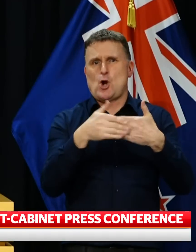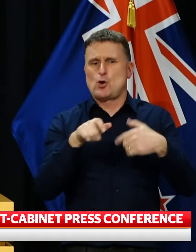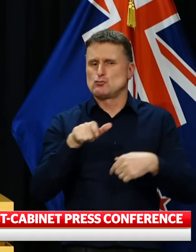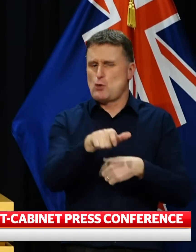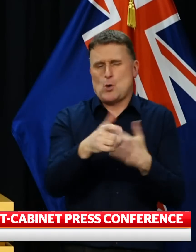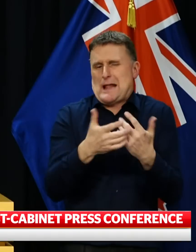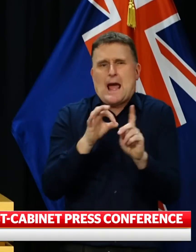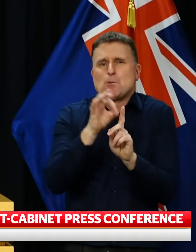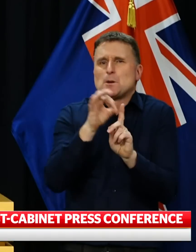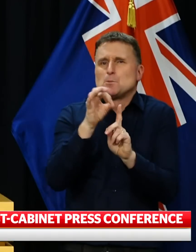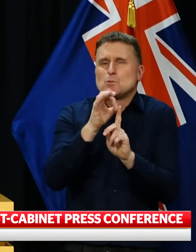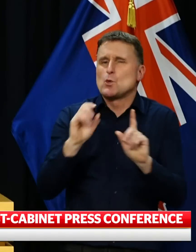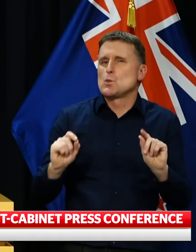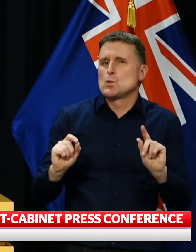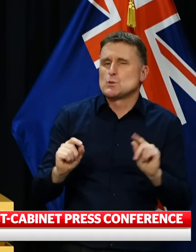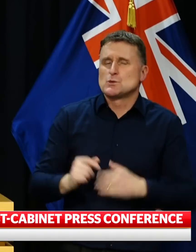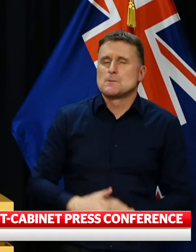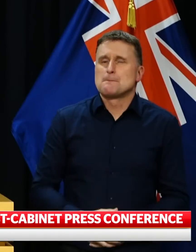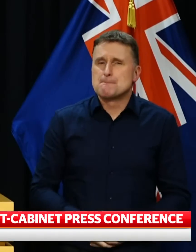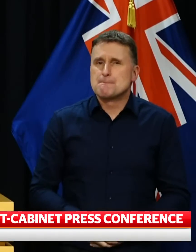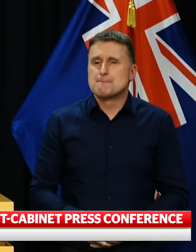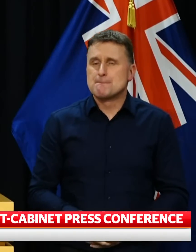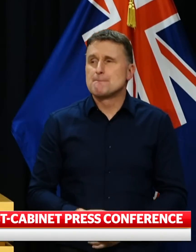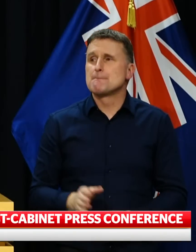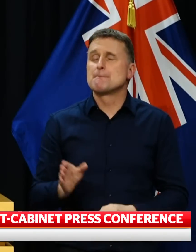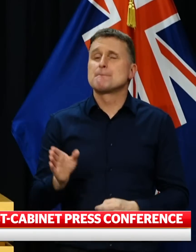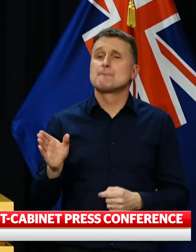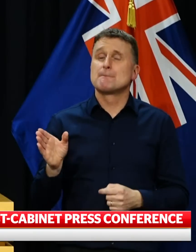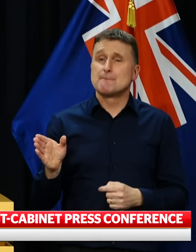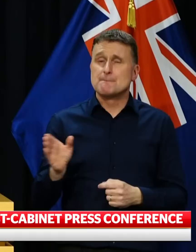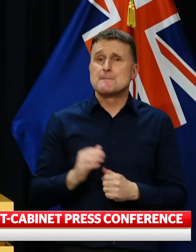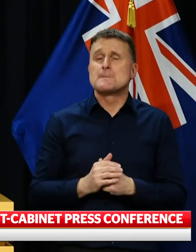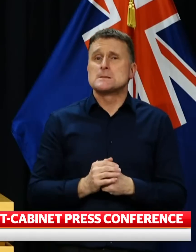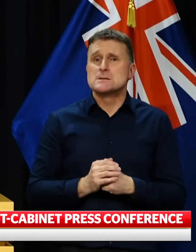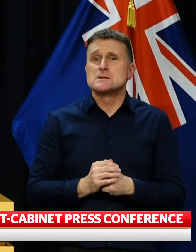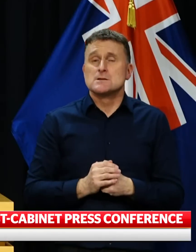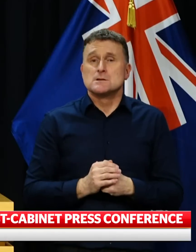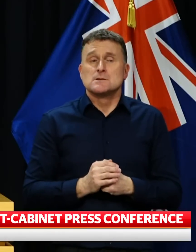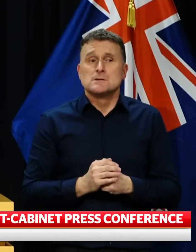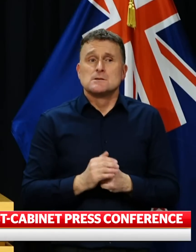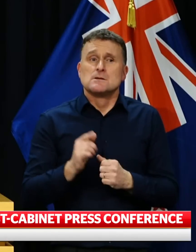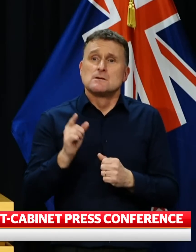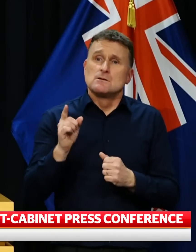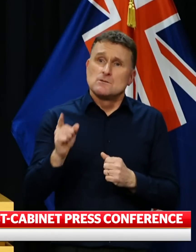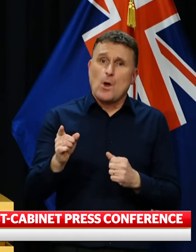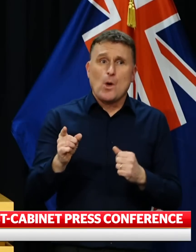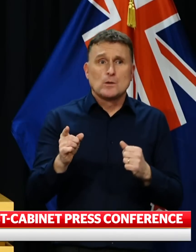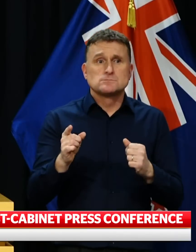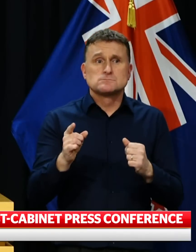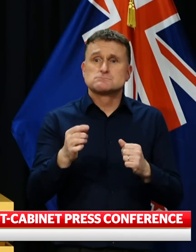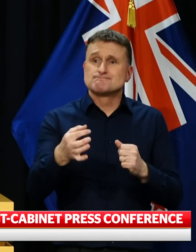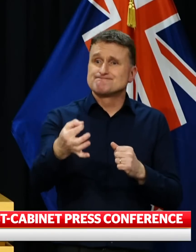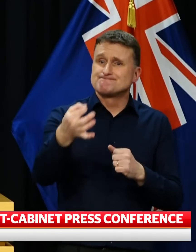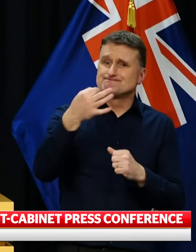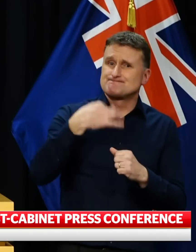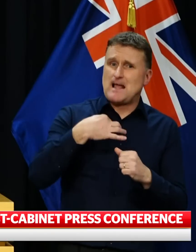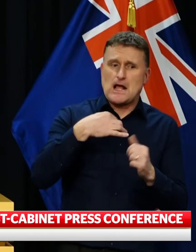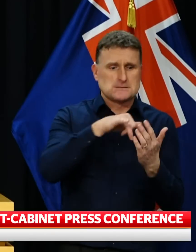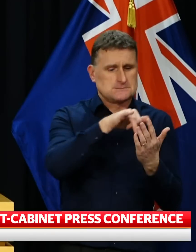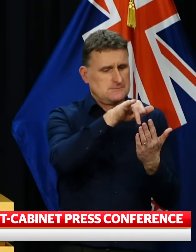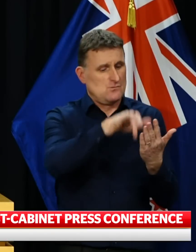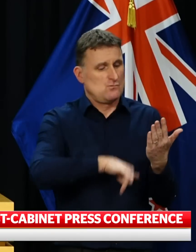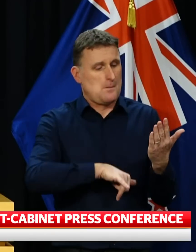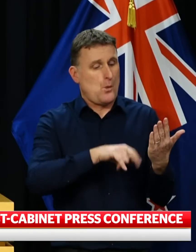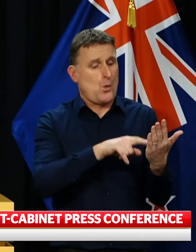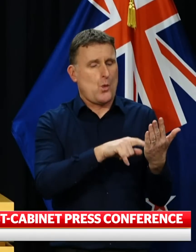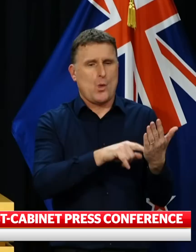roading there, the fix up of the roads? We received the inquiry report into Slash that was authored by the Honourable Hekia Parata. I